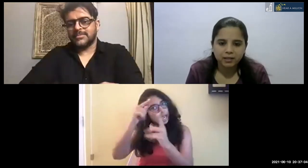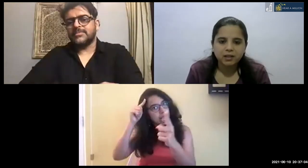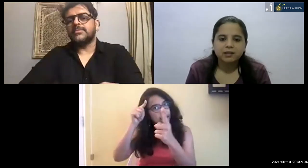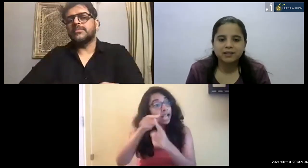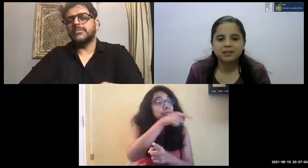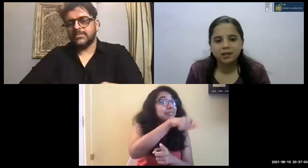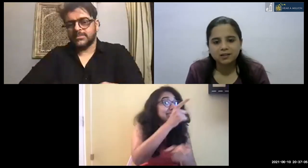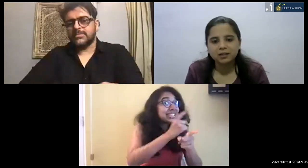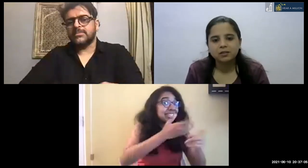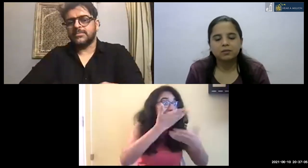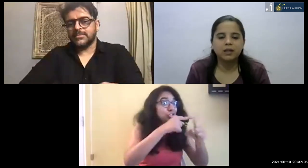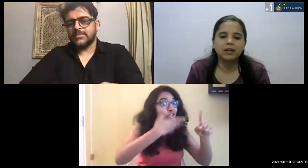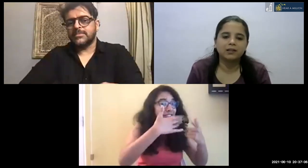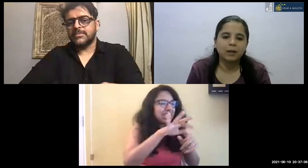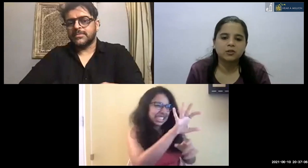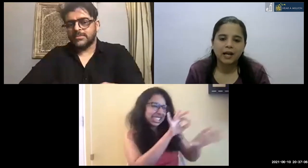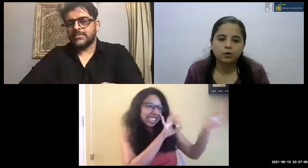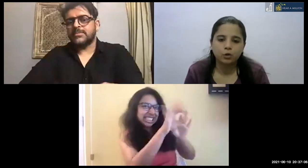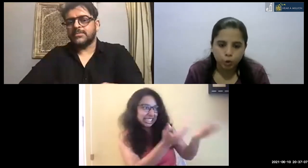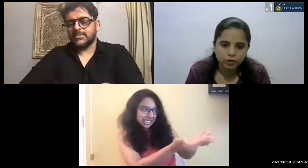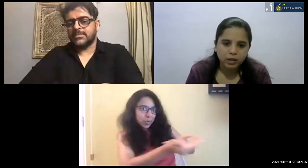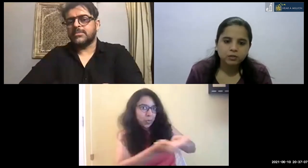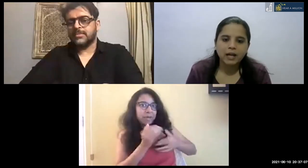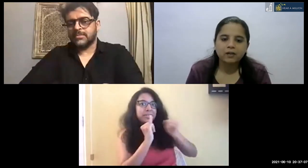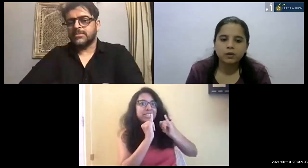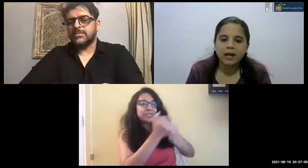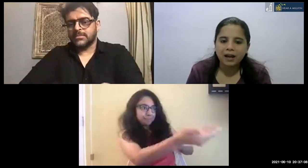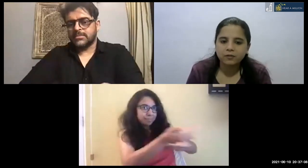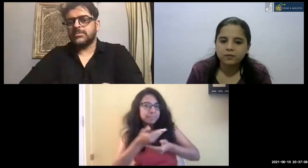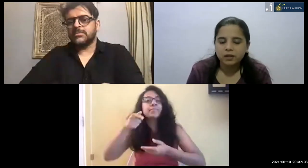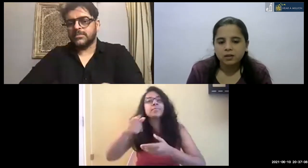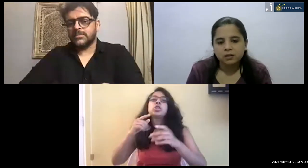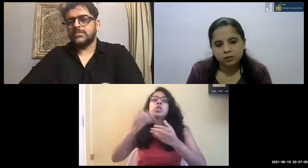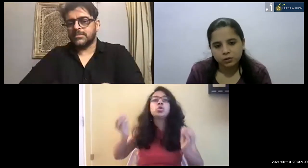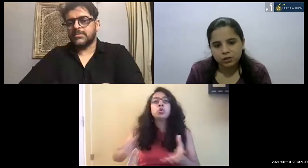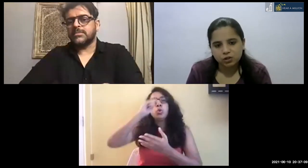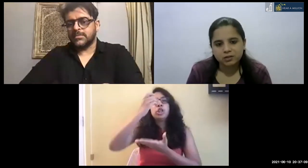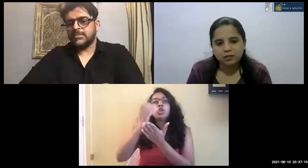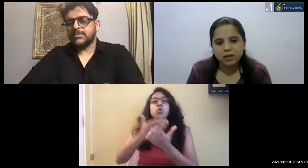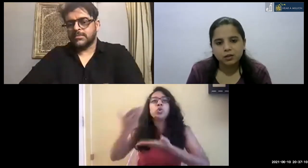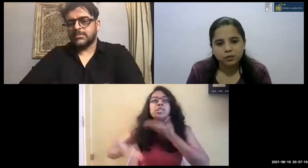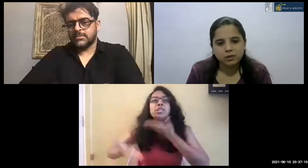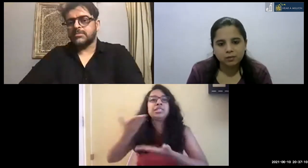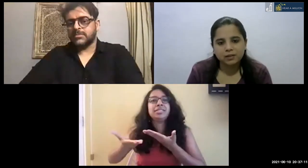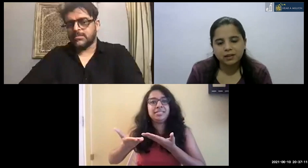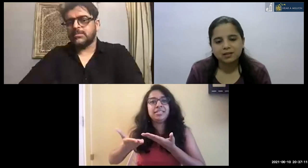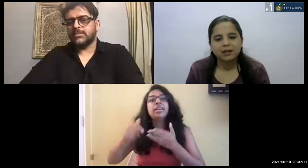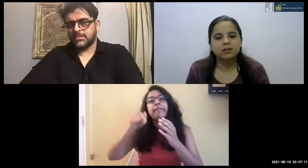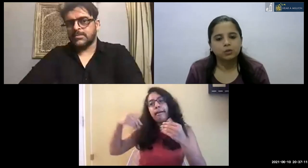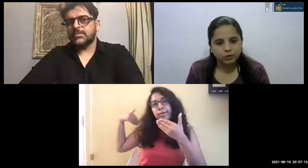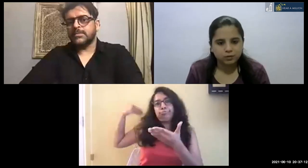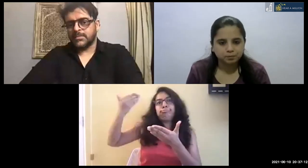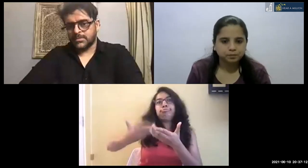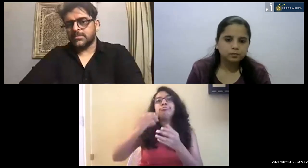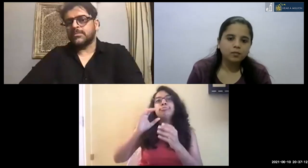that. That's the reason we established that course, so that we could have those teachers and we interviewed them and then started